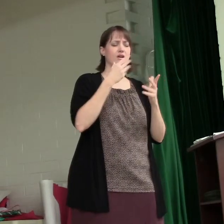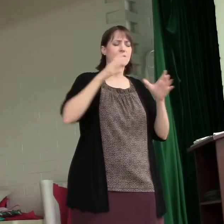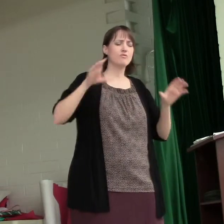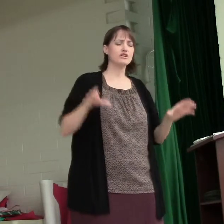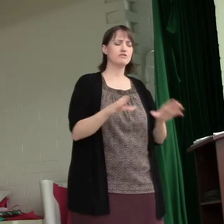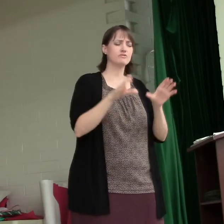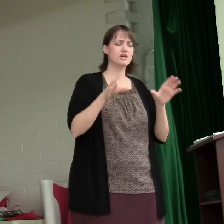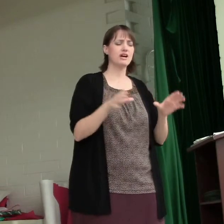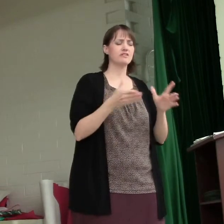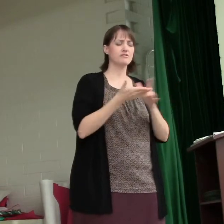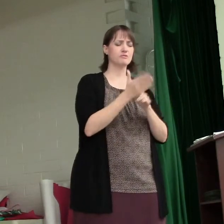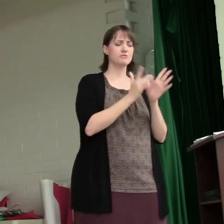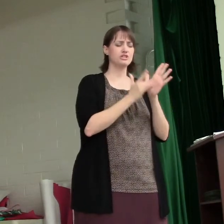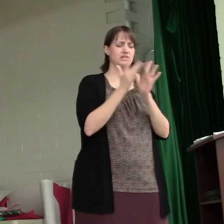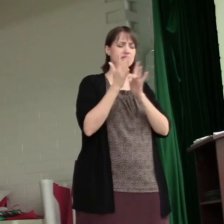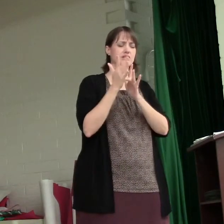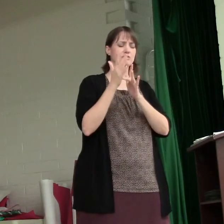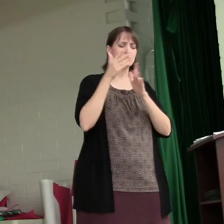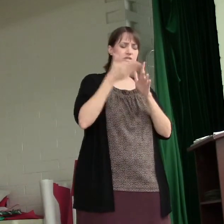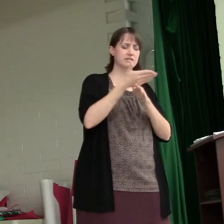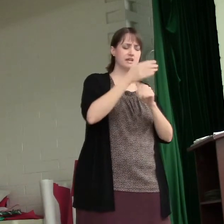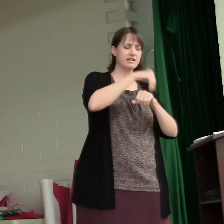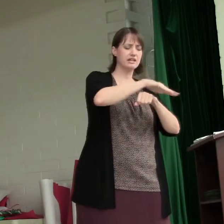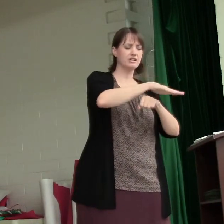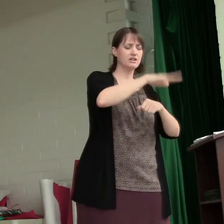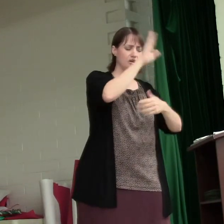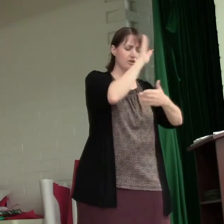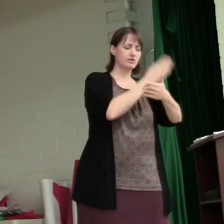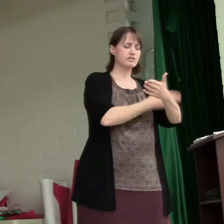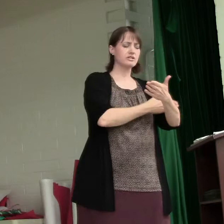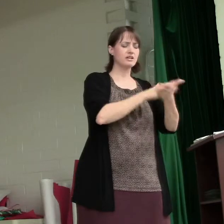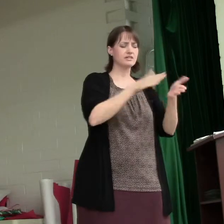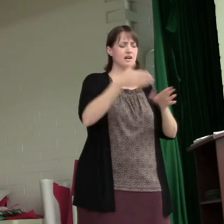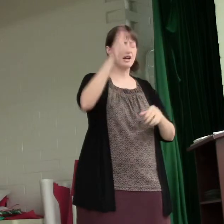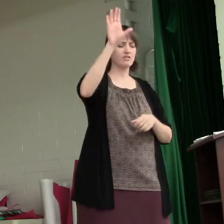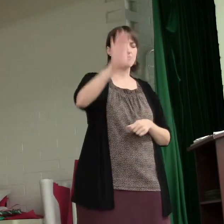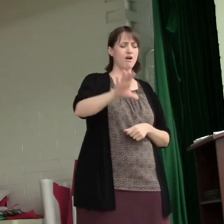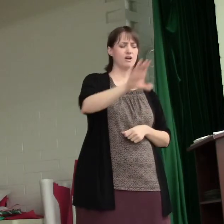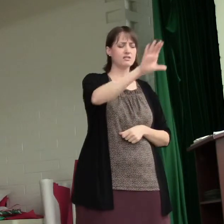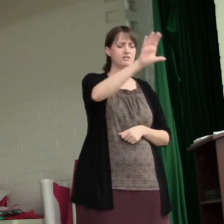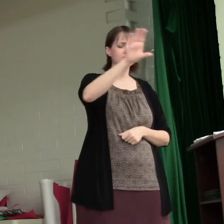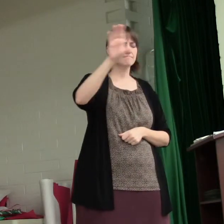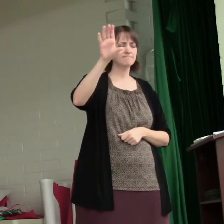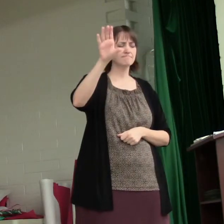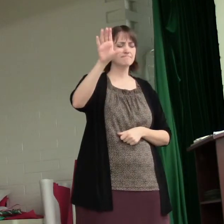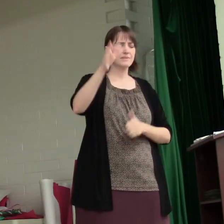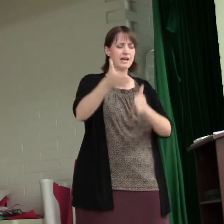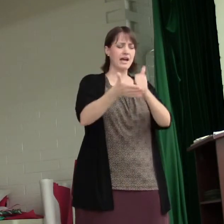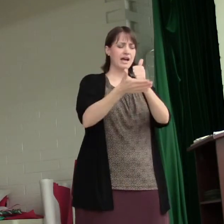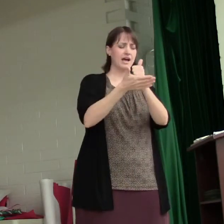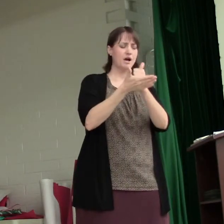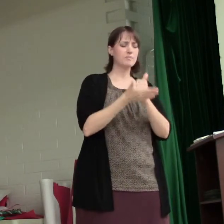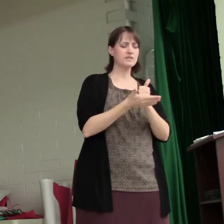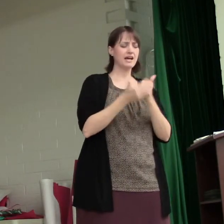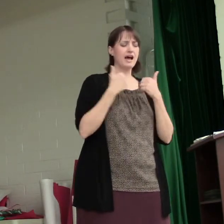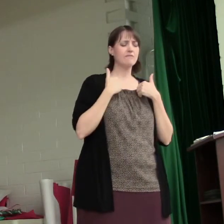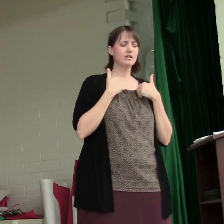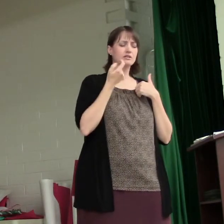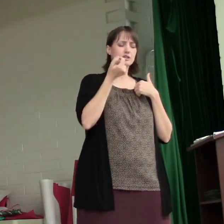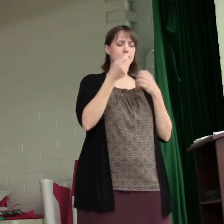of what you've done through Jesus, through sending your son to die on the cross. Help us to have a little bit